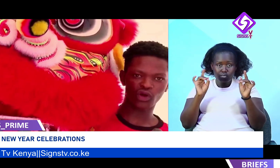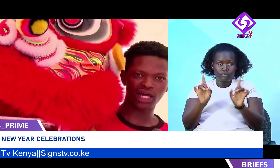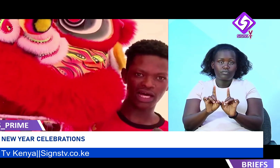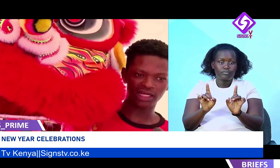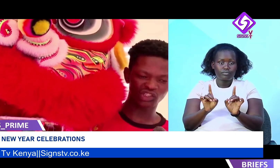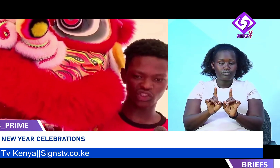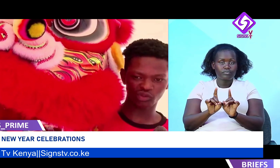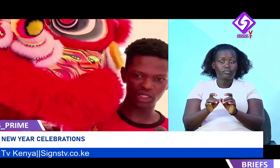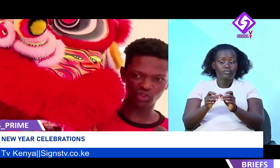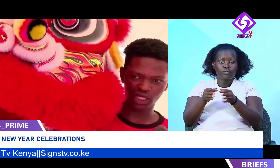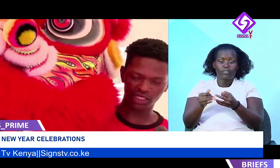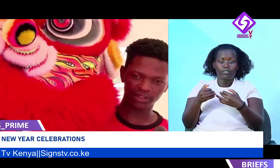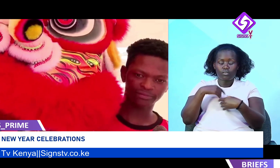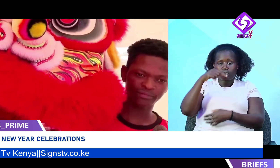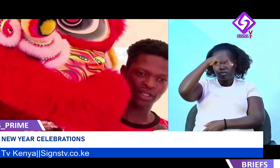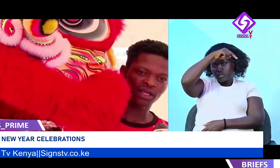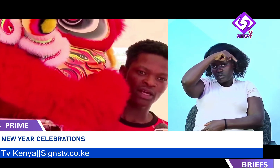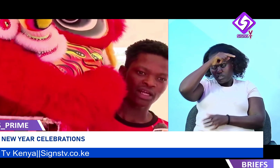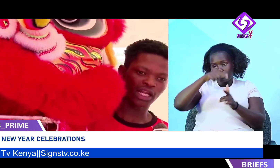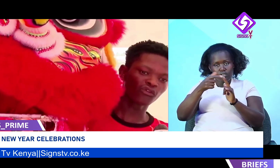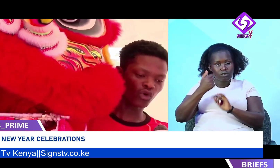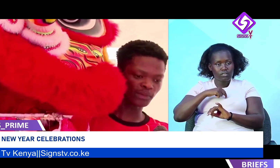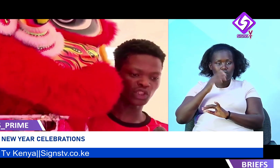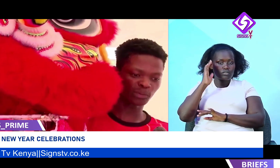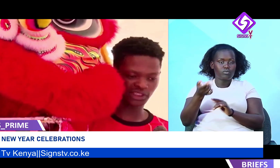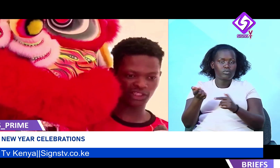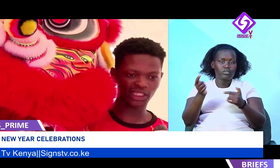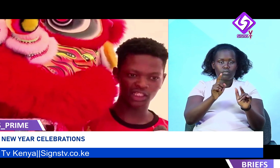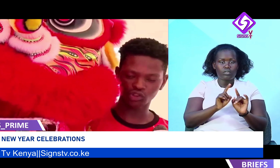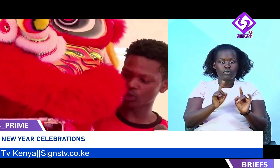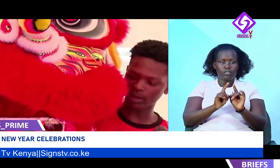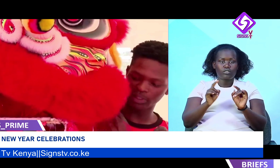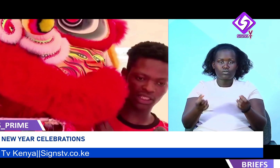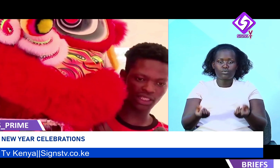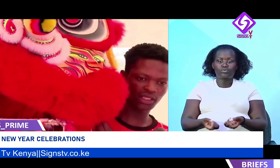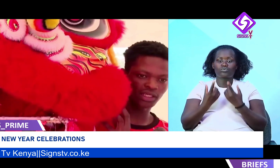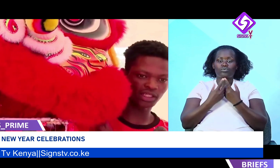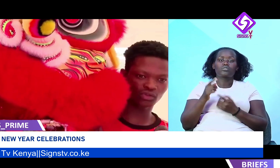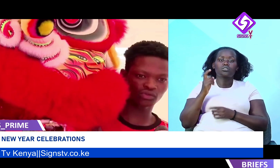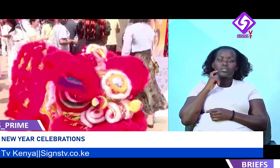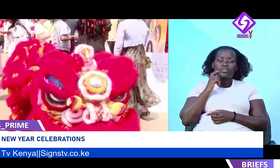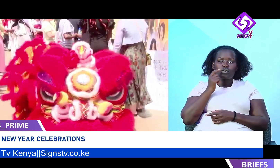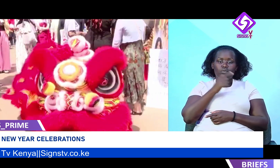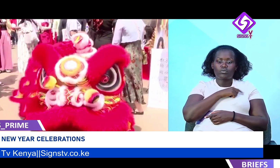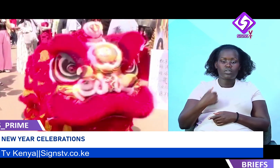ukiwa na graduation bado tunaenda. Na kufungua mashops za China juu wanaamini hii kitu hii lion